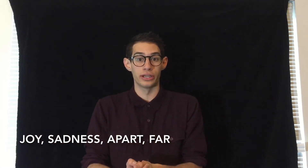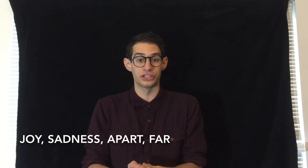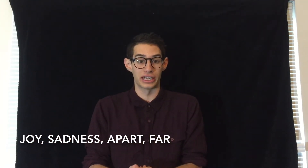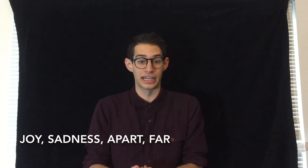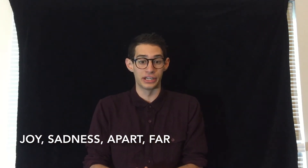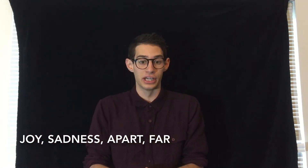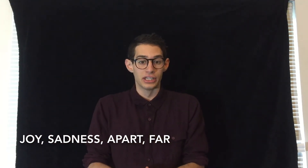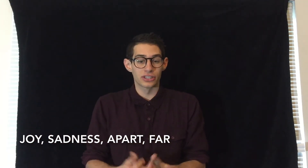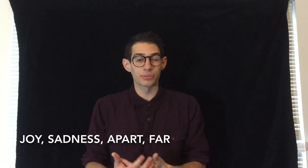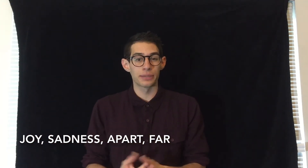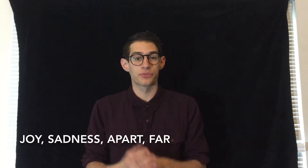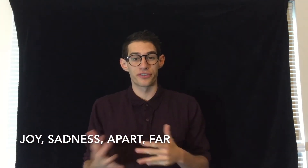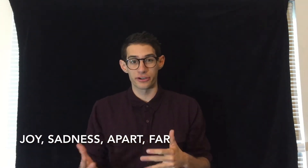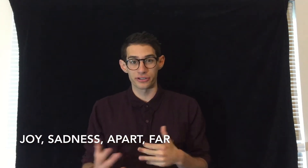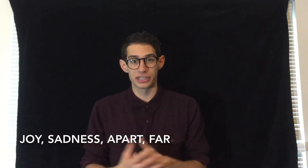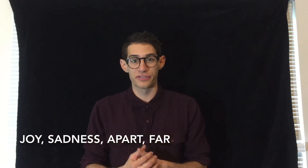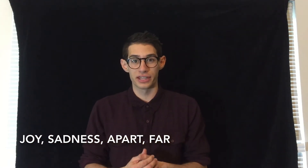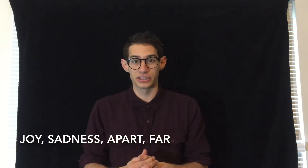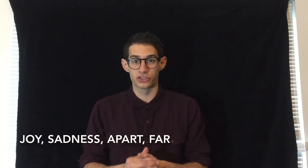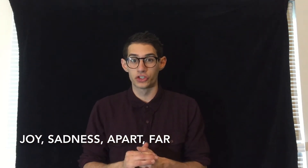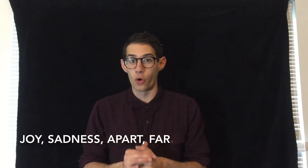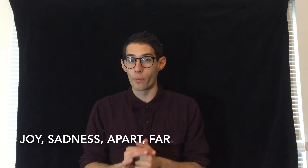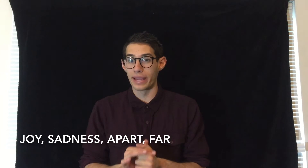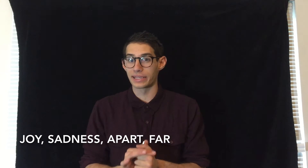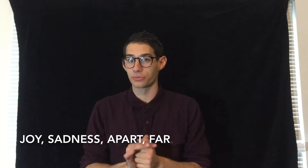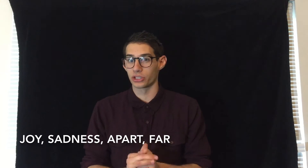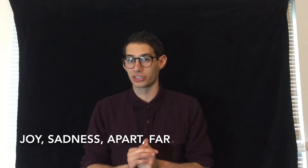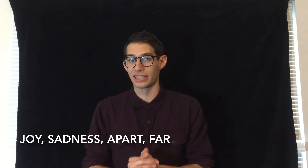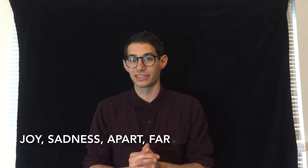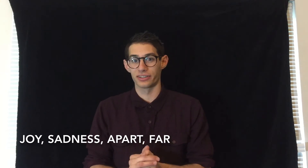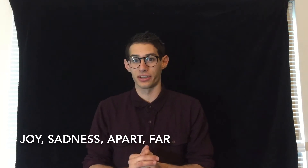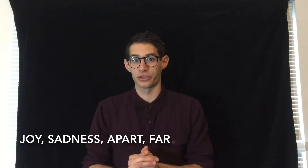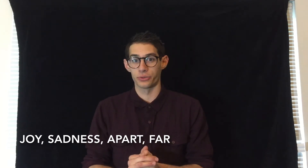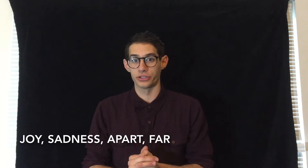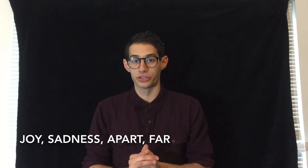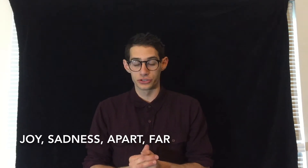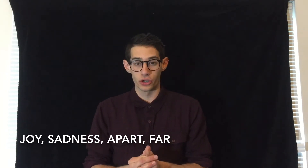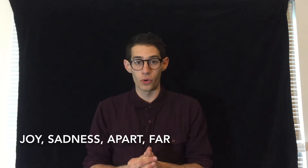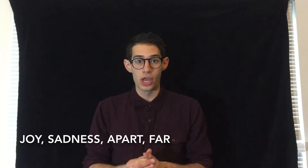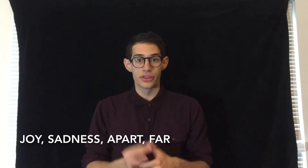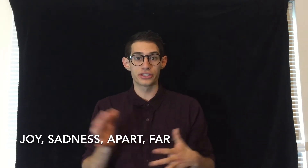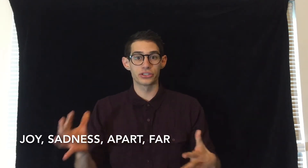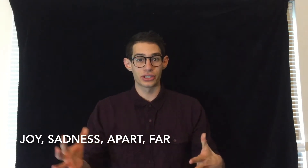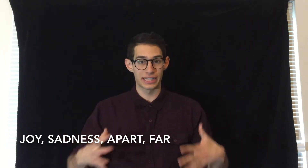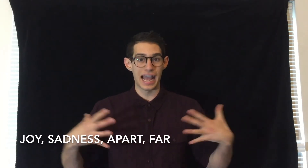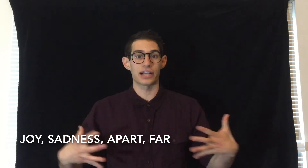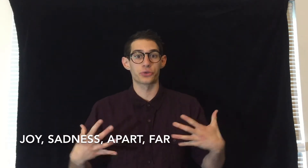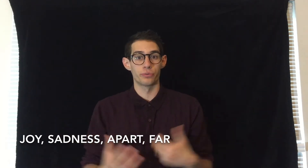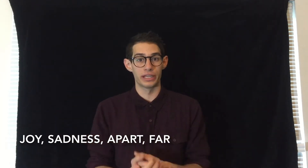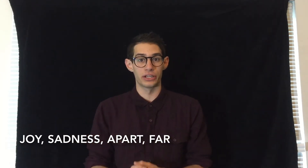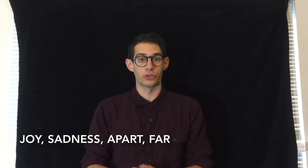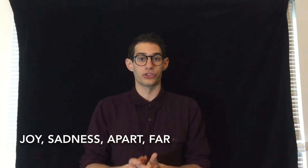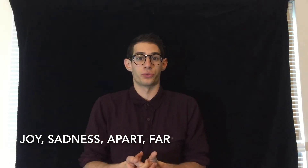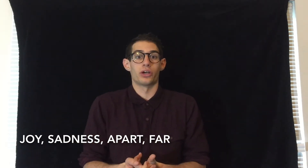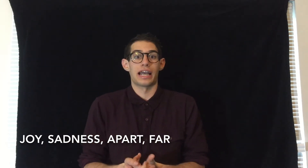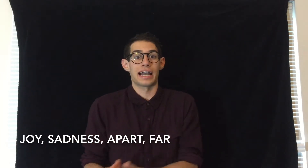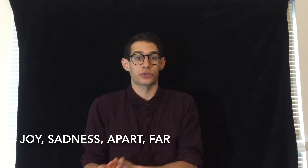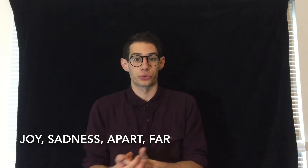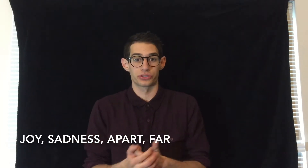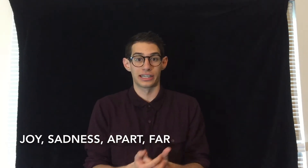language, and sometimes figurative things don't make as much sense in the language. So this is the actual meaning, which is what actual sign